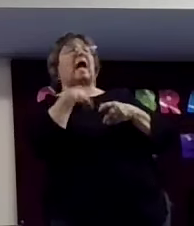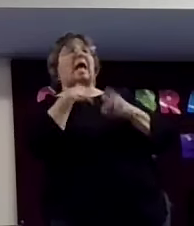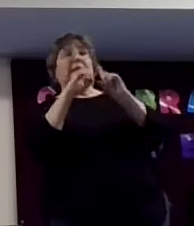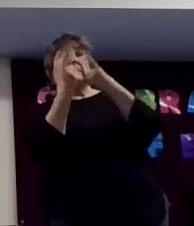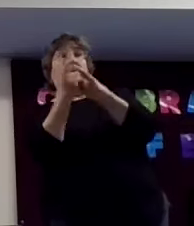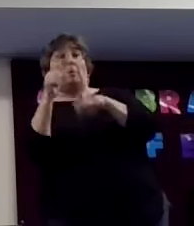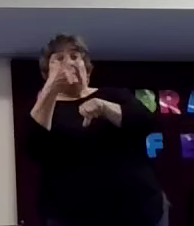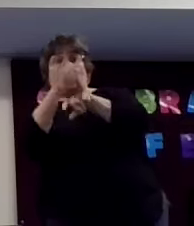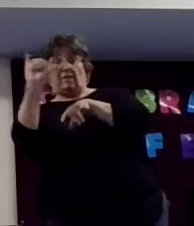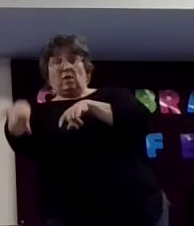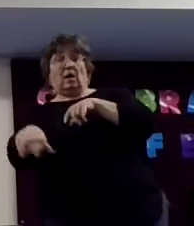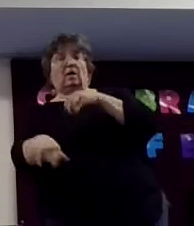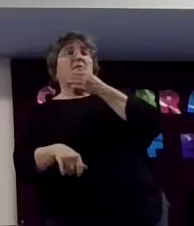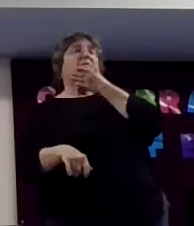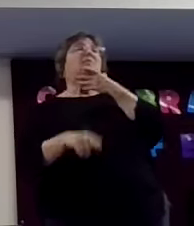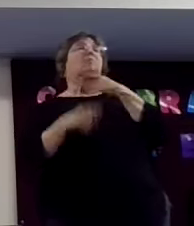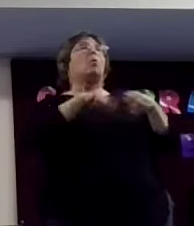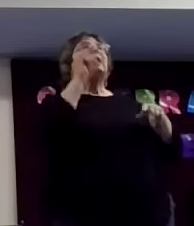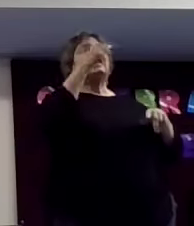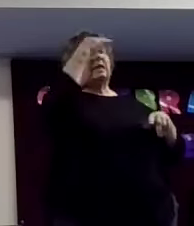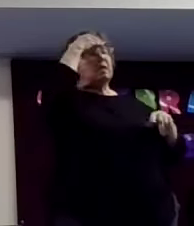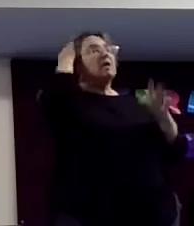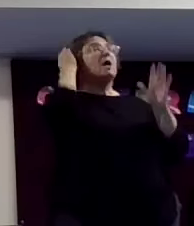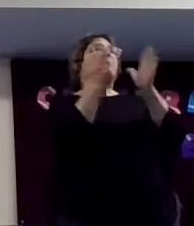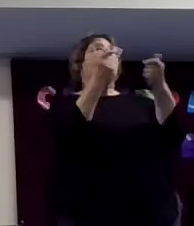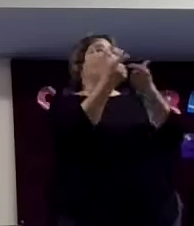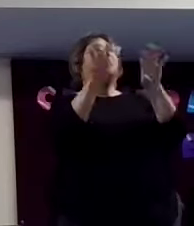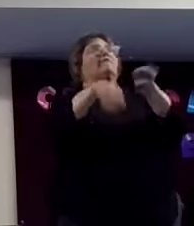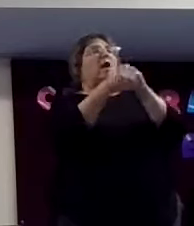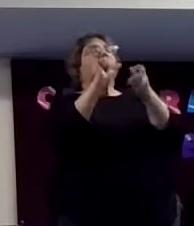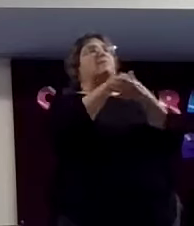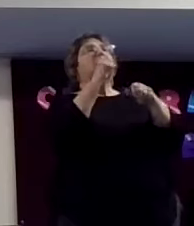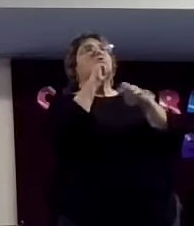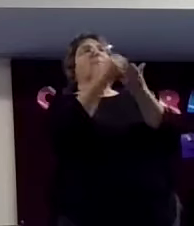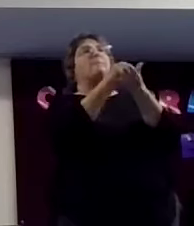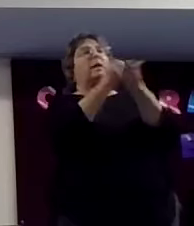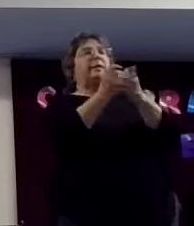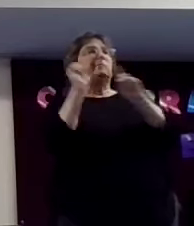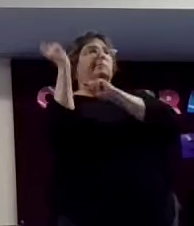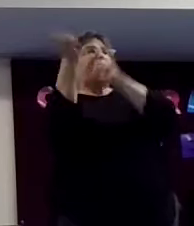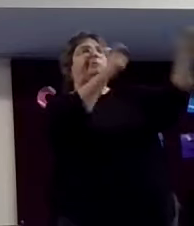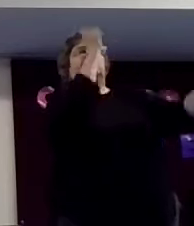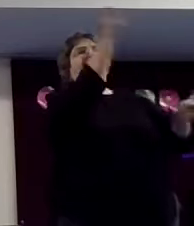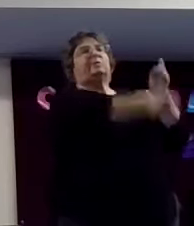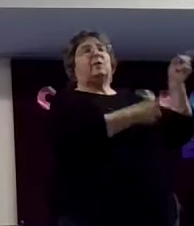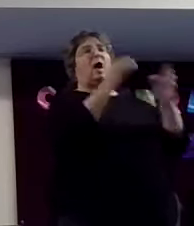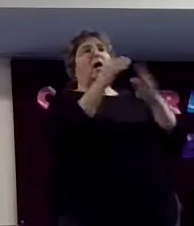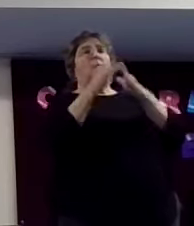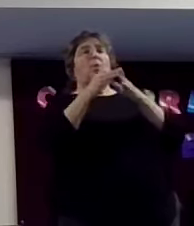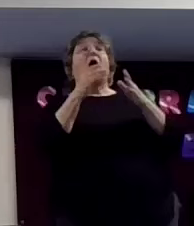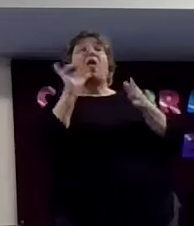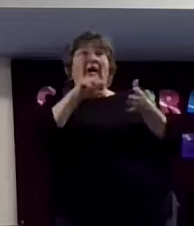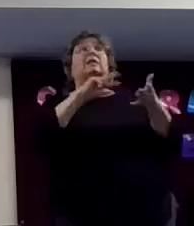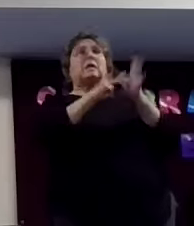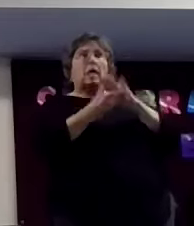got departments set up to do that? But we need those smaller groups involved to make sure this money gets to the community as we intended